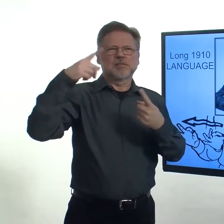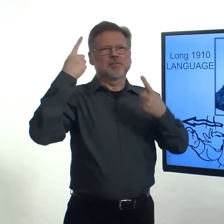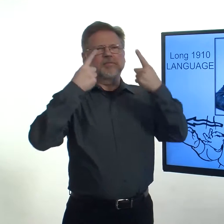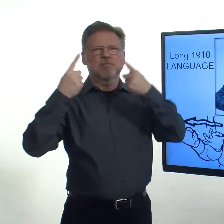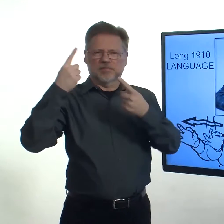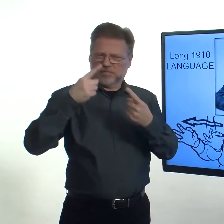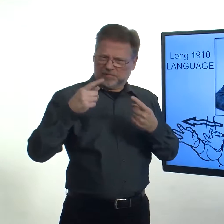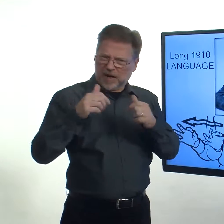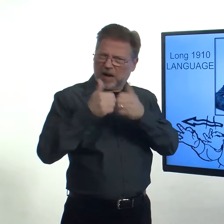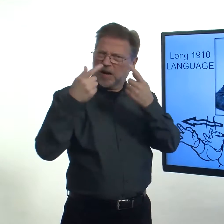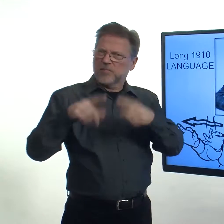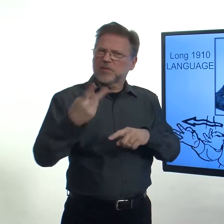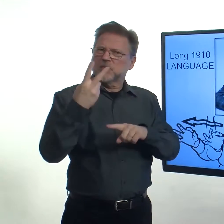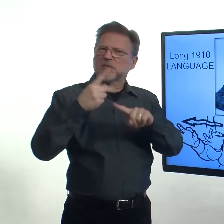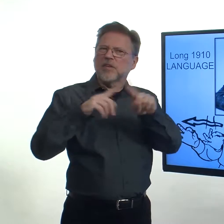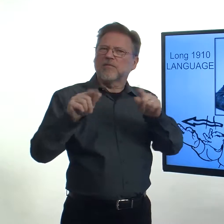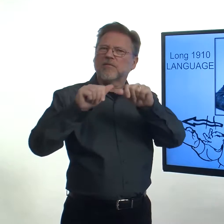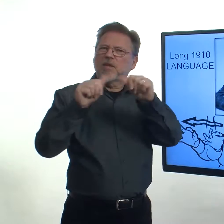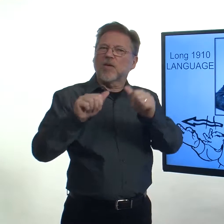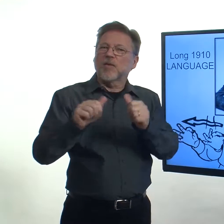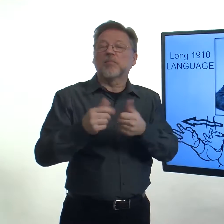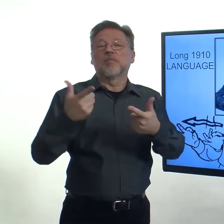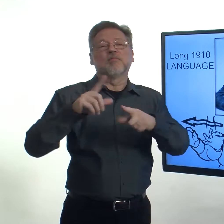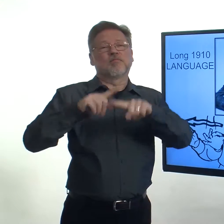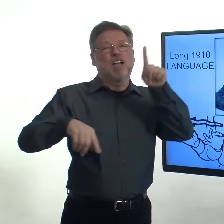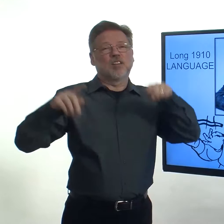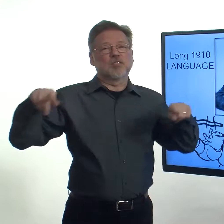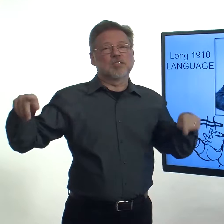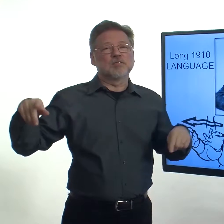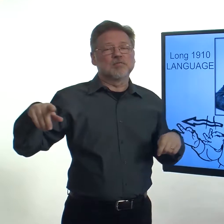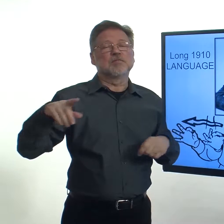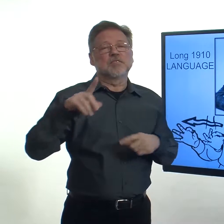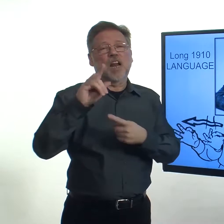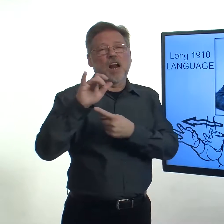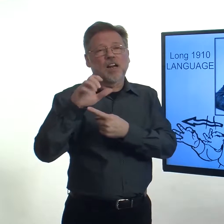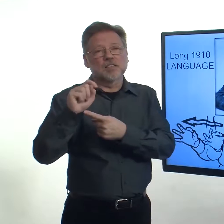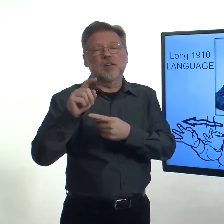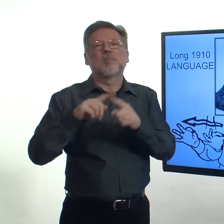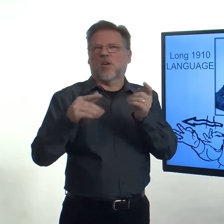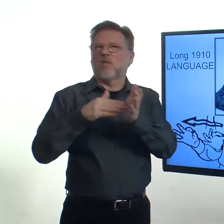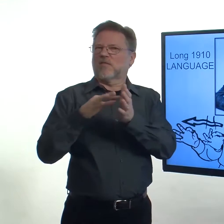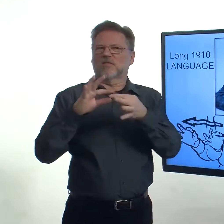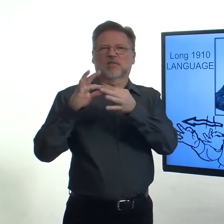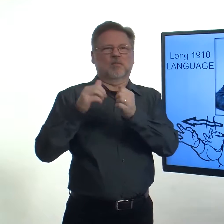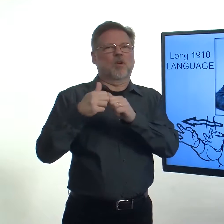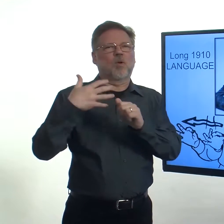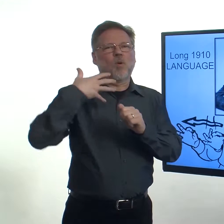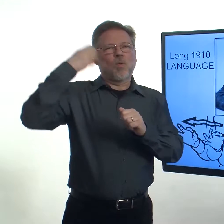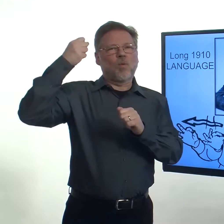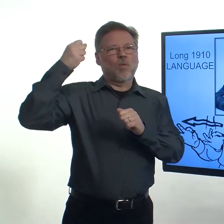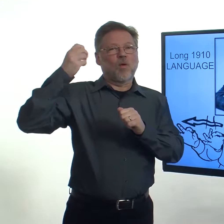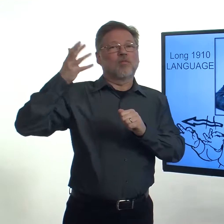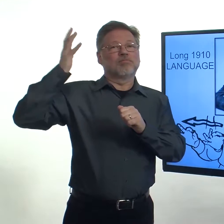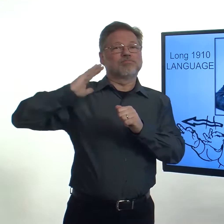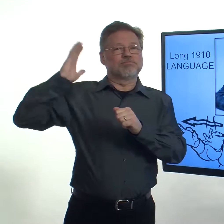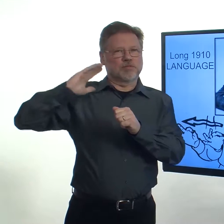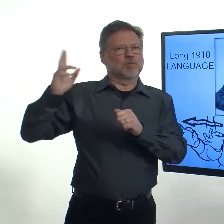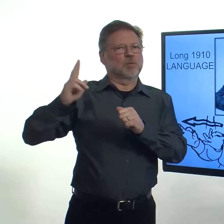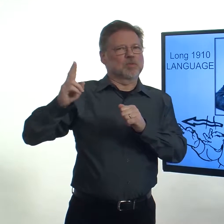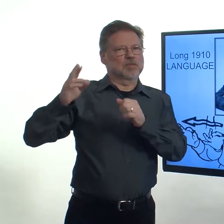You may wonder how there can be two different forms. Sometimes it's dialectal variation, but often it has to do with using an older form, such